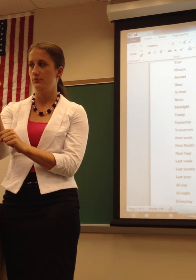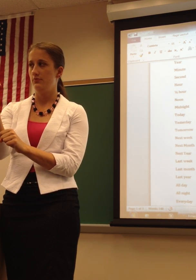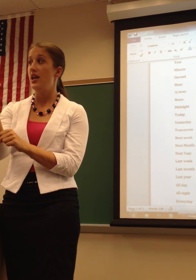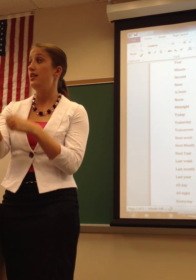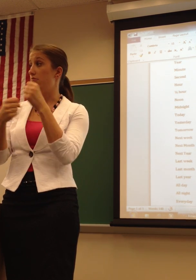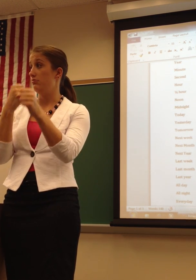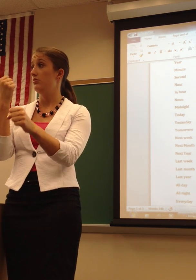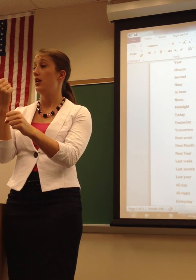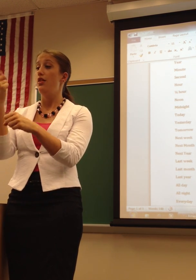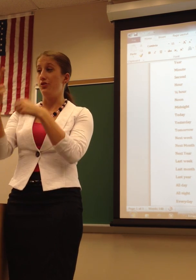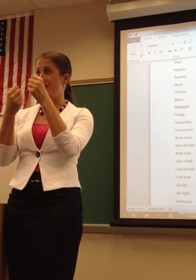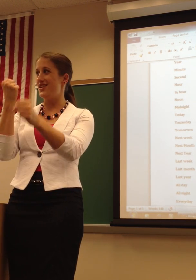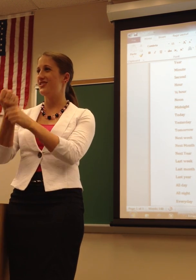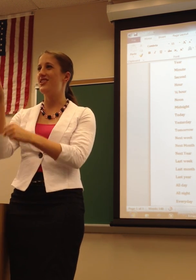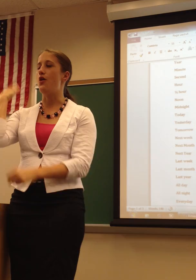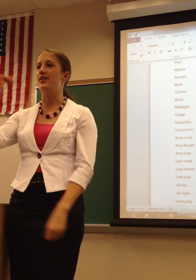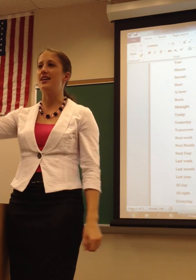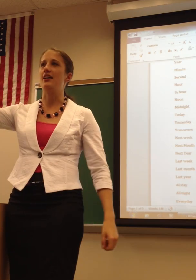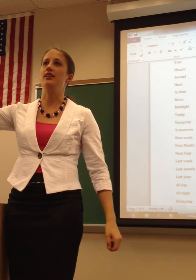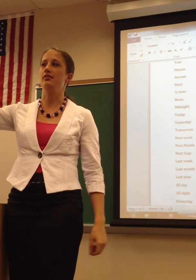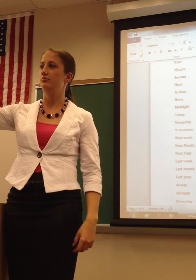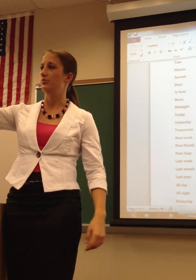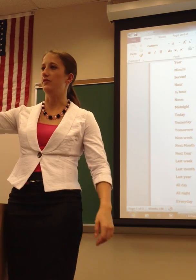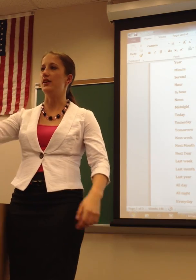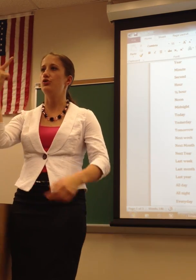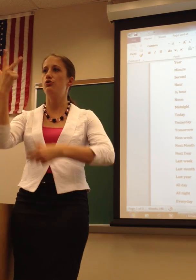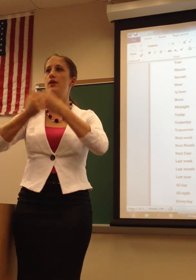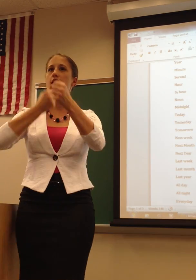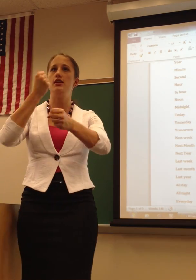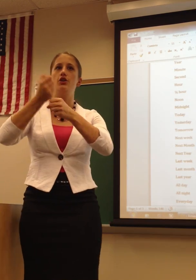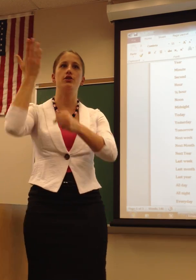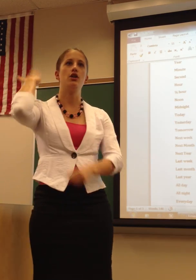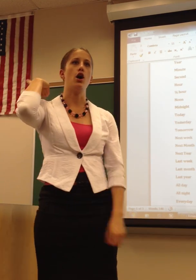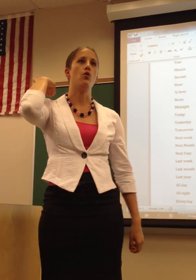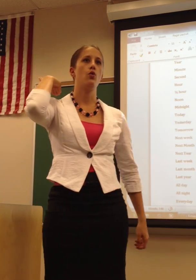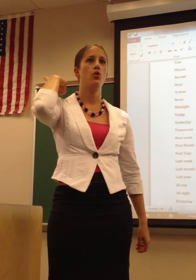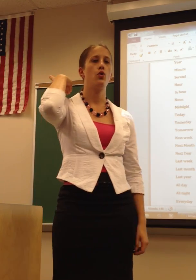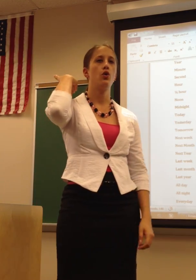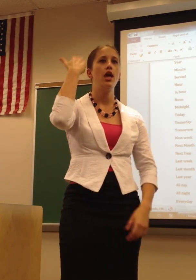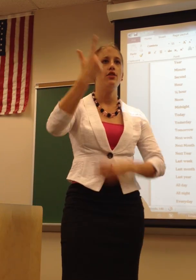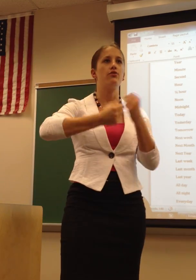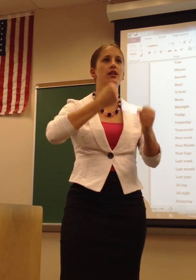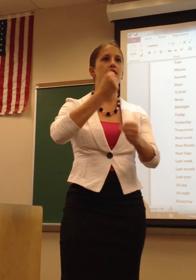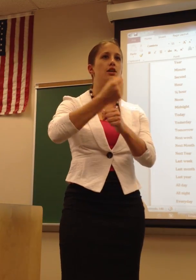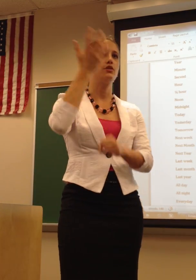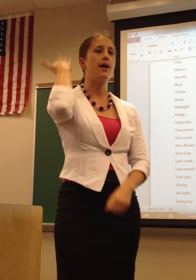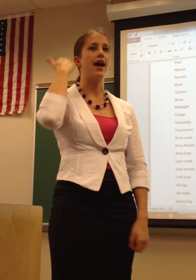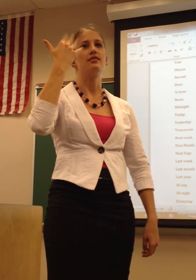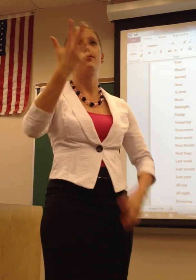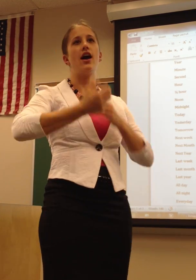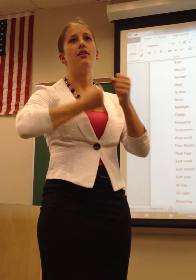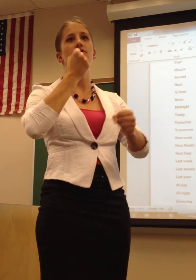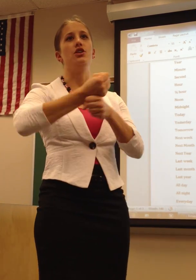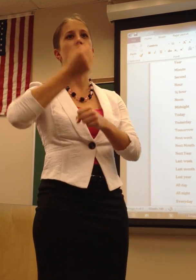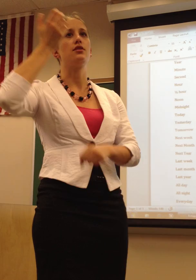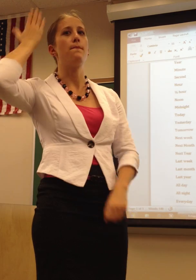3 years Yeah. ago? 3 years ago, exactly. Perfect. Okay. 3 years ago. 3 years past. 5 years